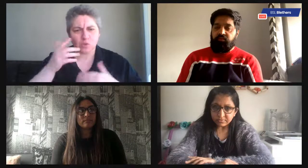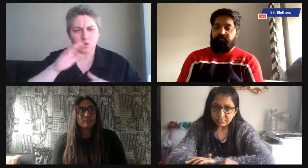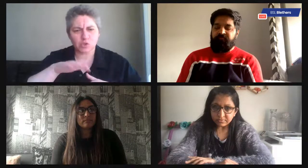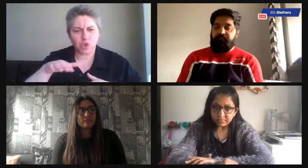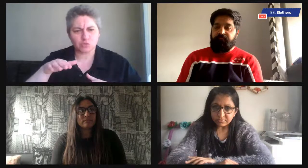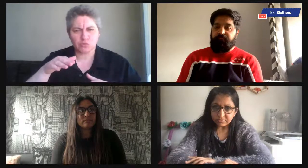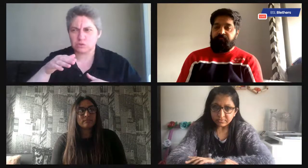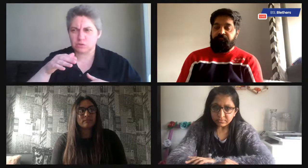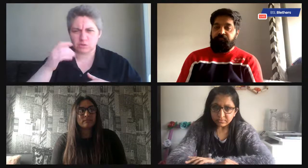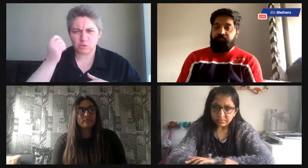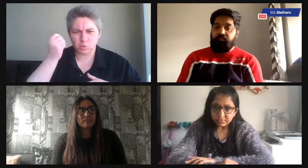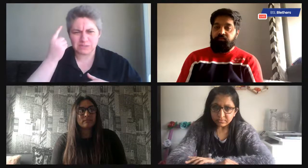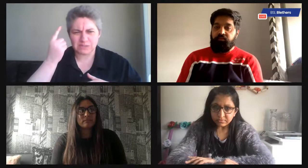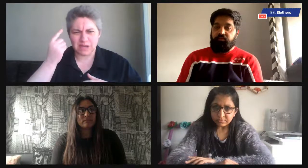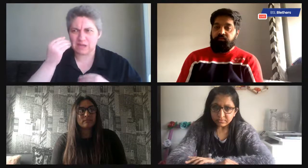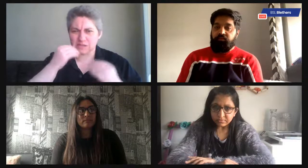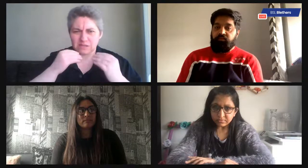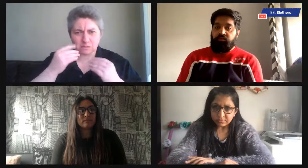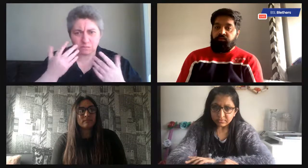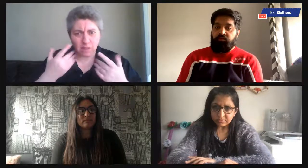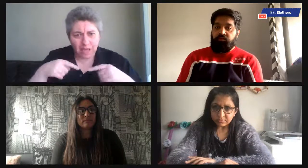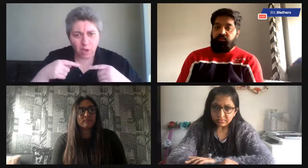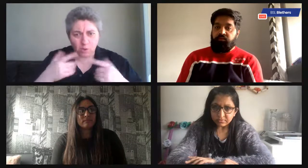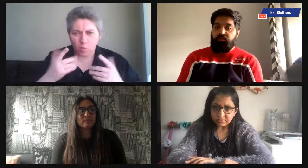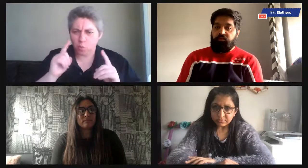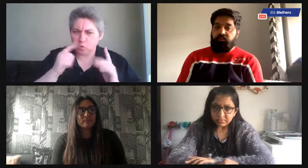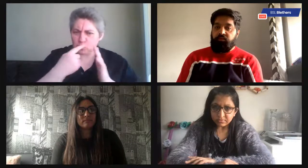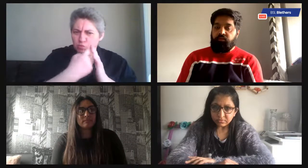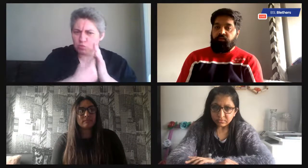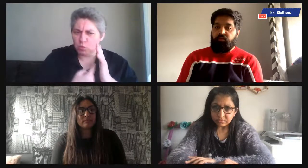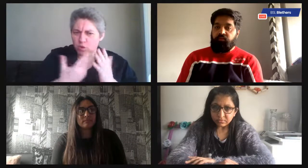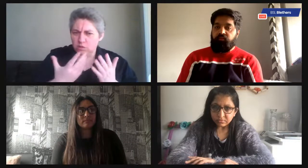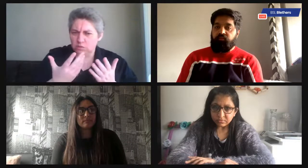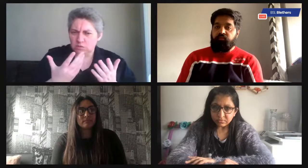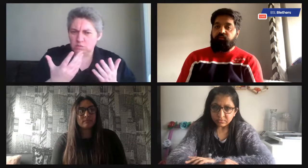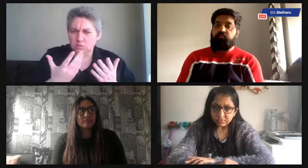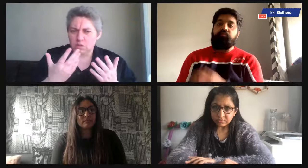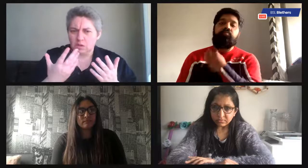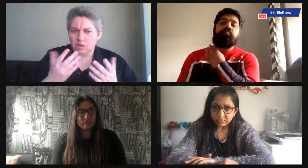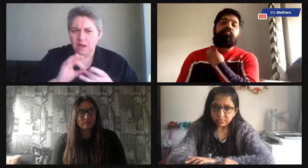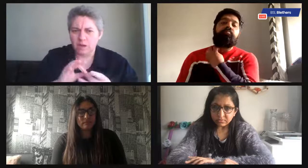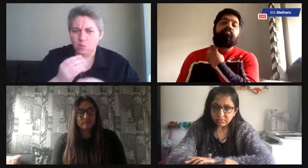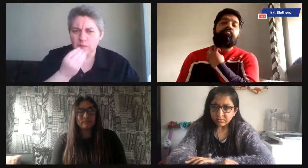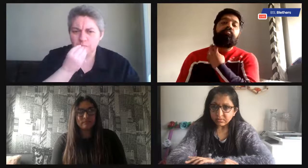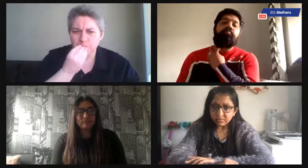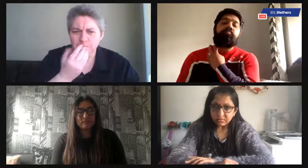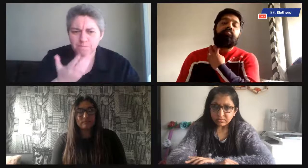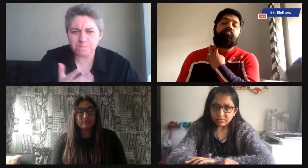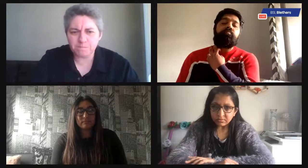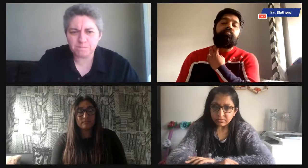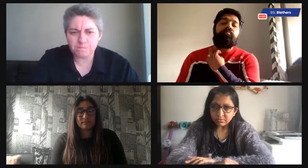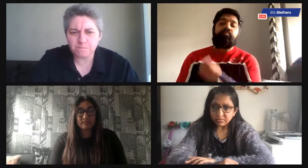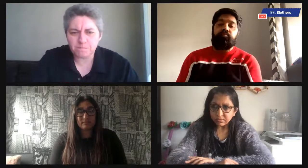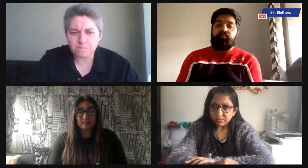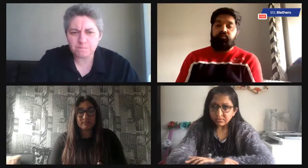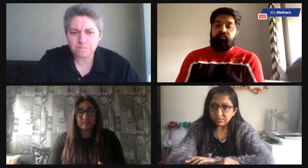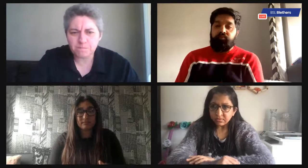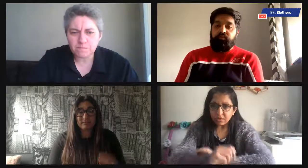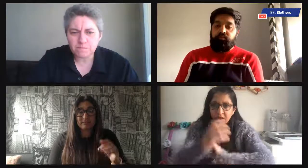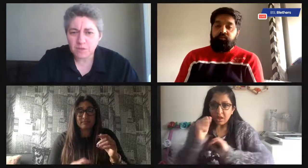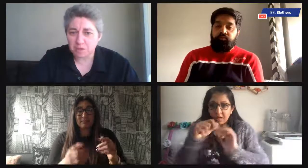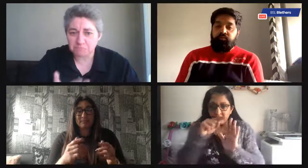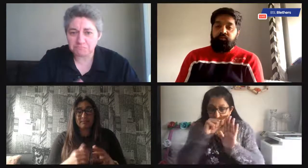calendar. If you've got any health problems or children, do they have to follow it, or is there exemptions